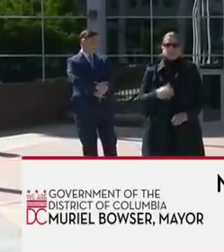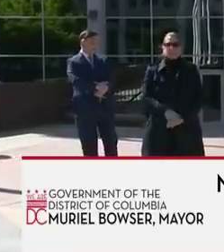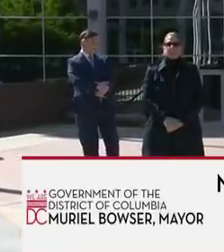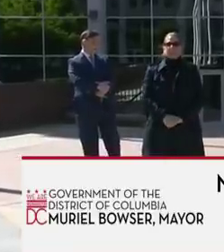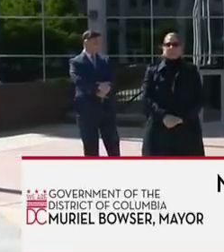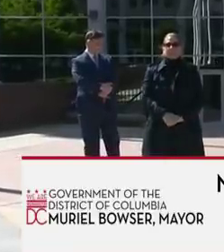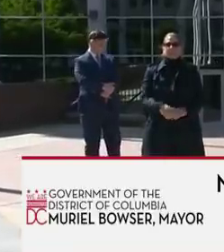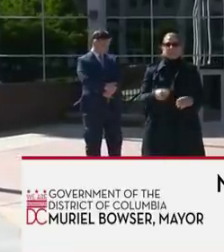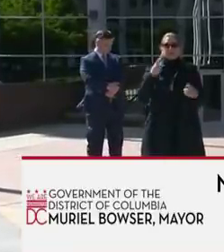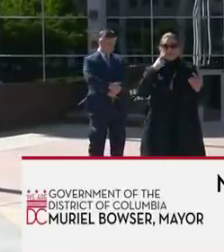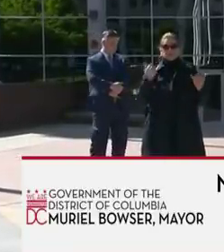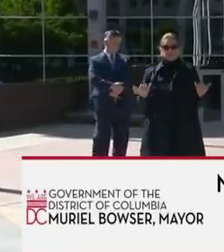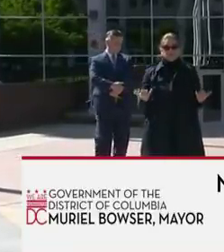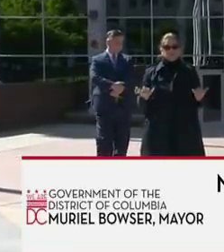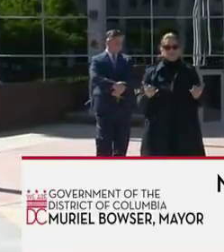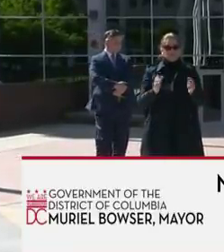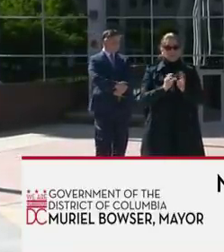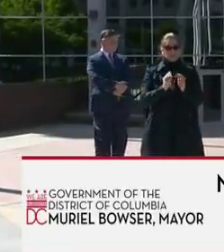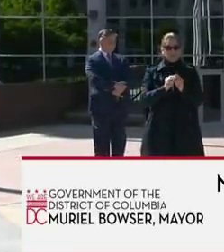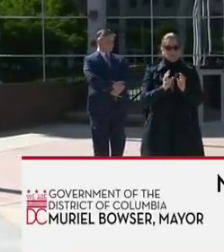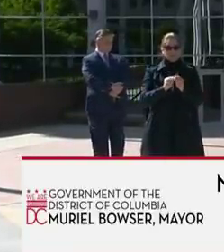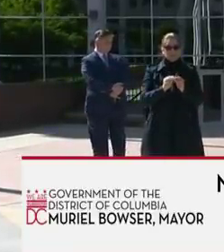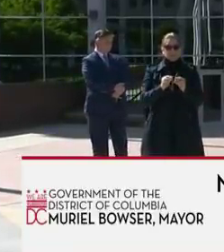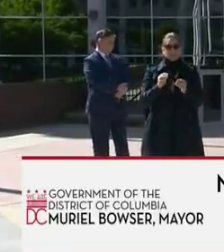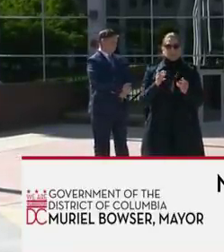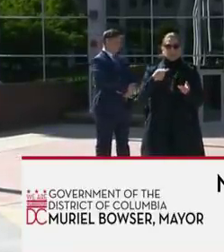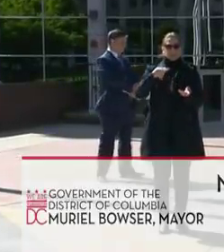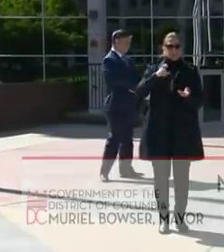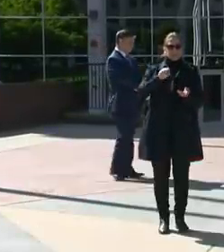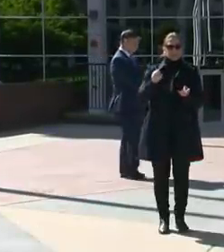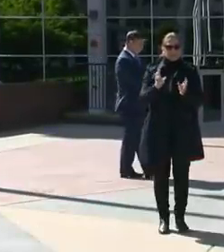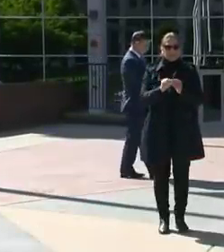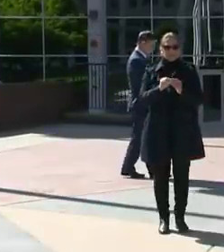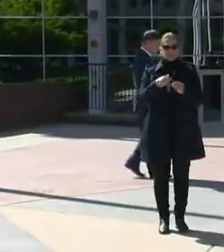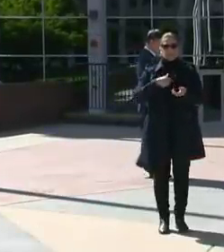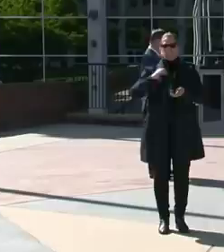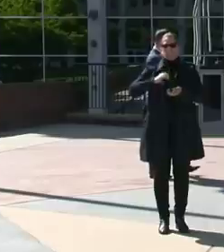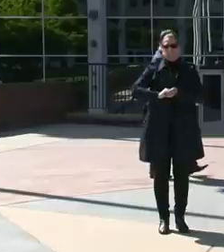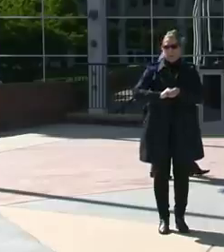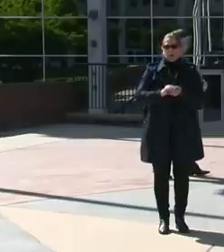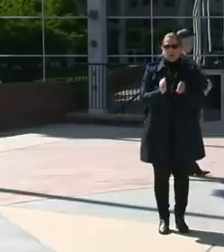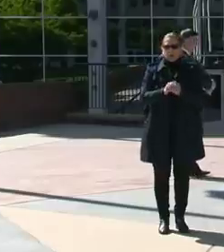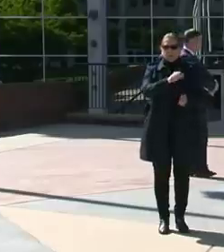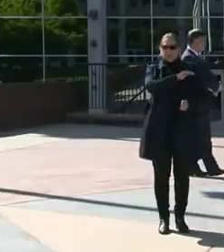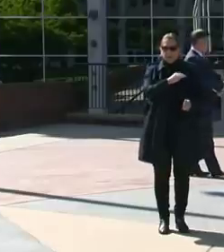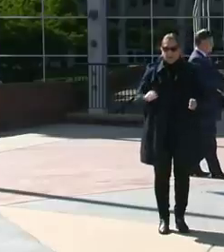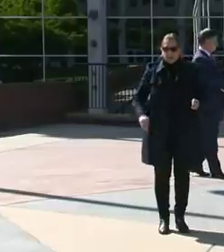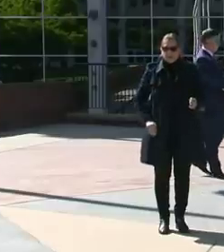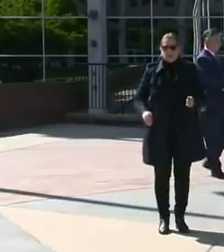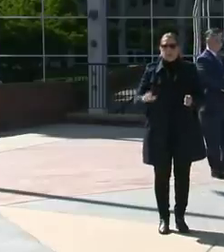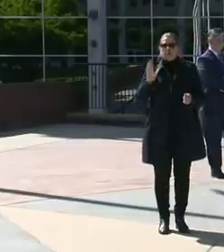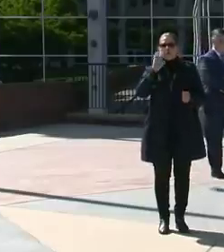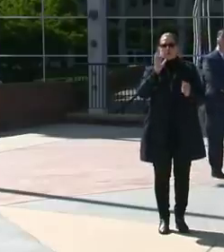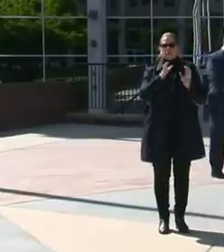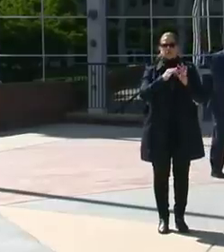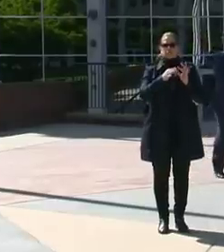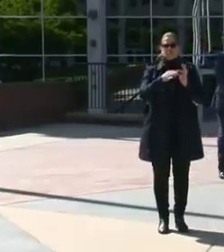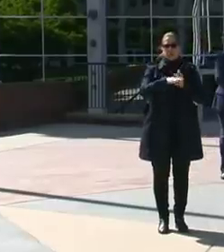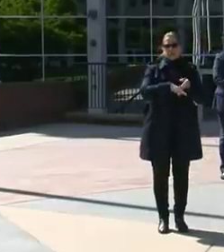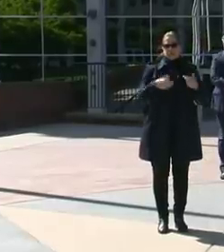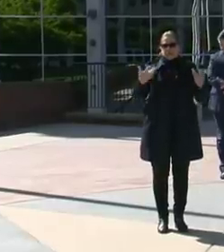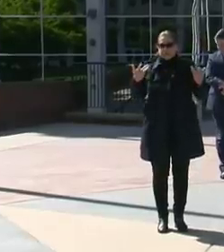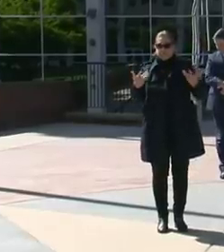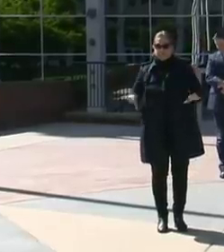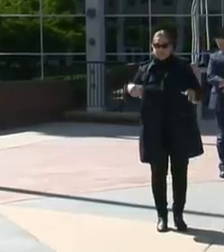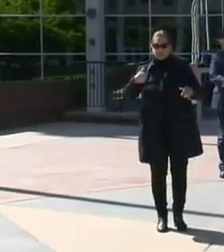doing daily briefings, and so she will be reporting some of what she typically reports after I'm done speaking. But as you know, or